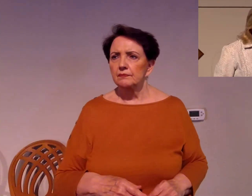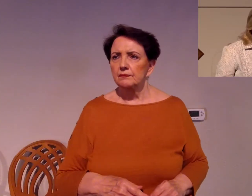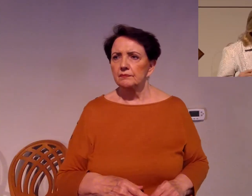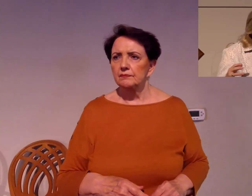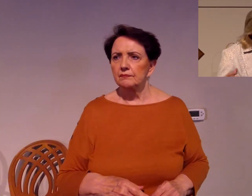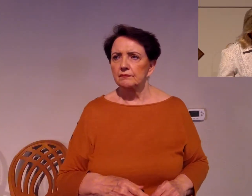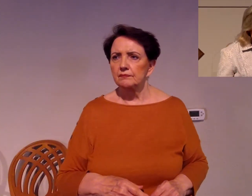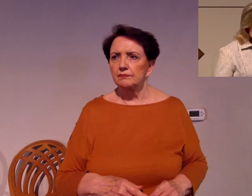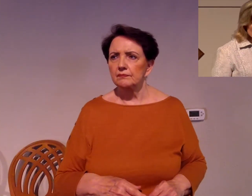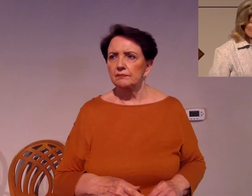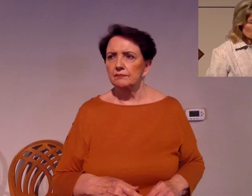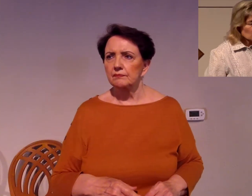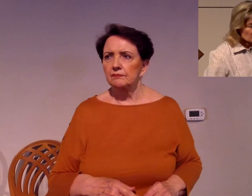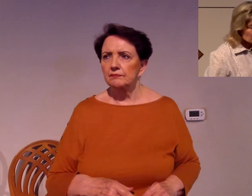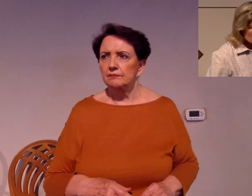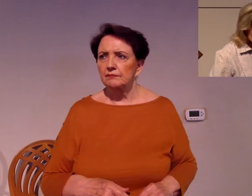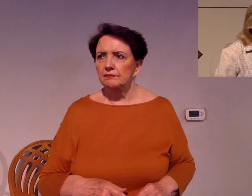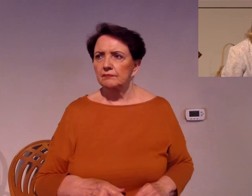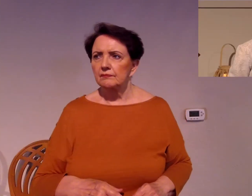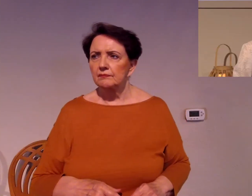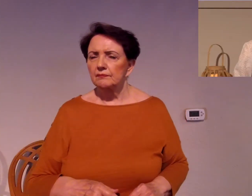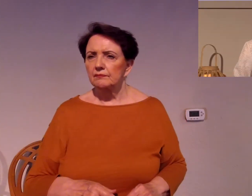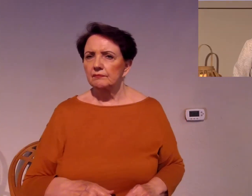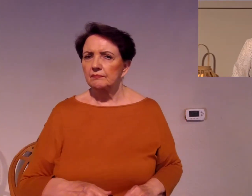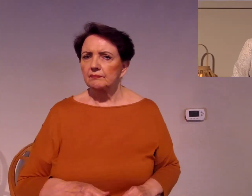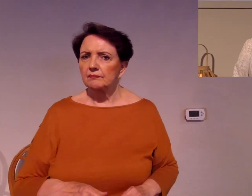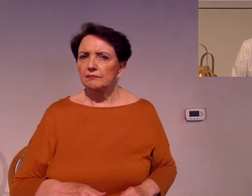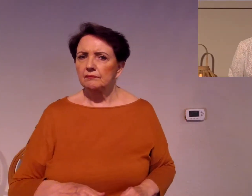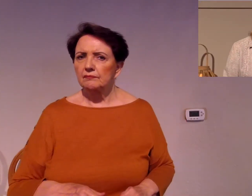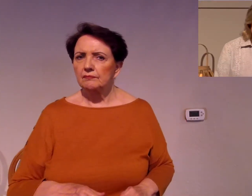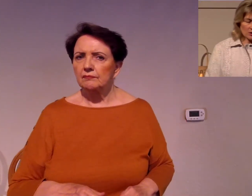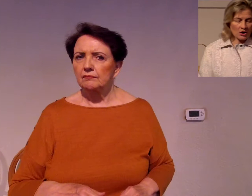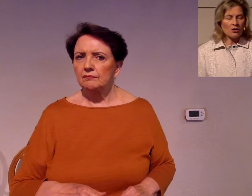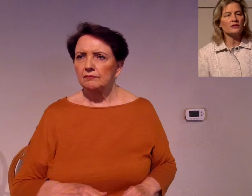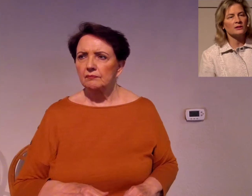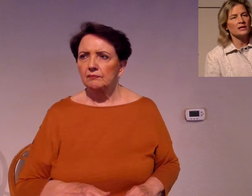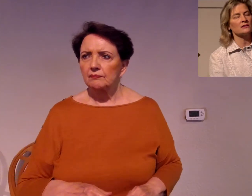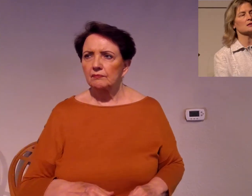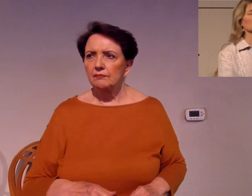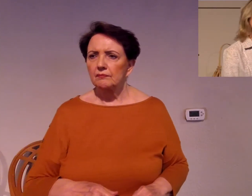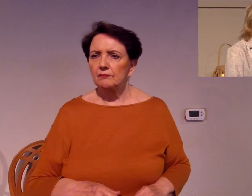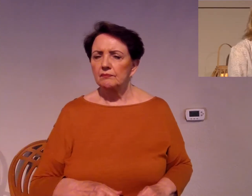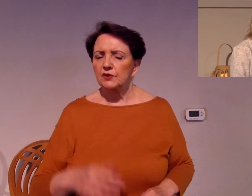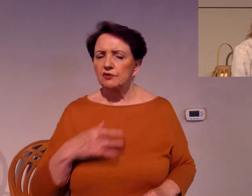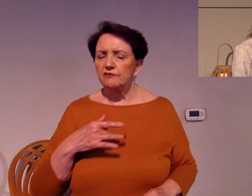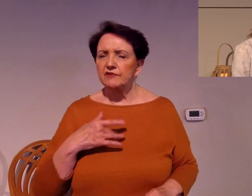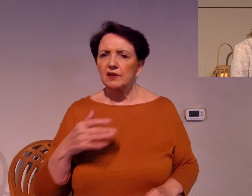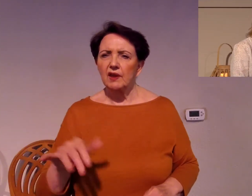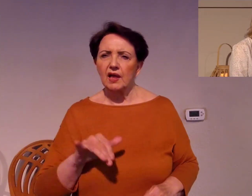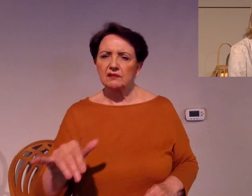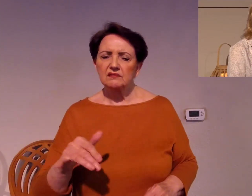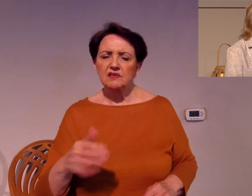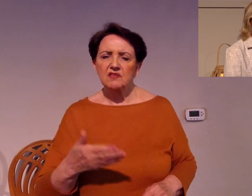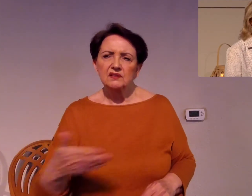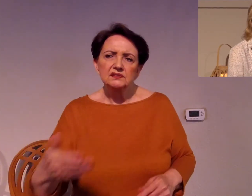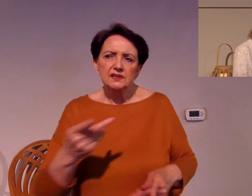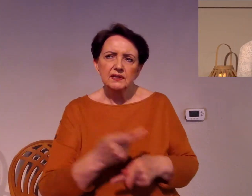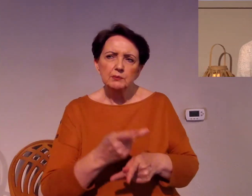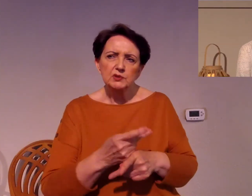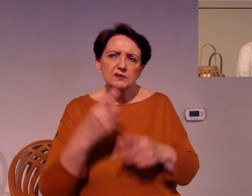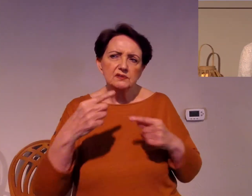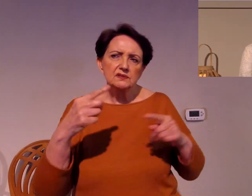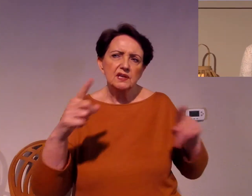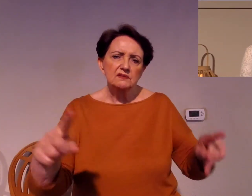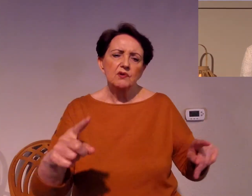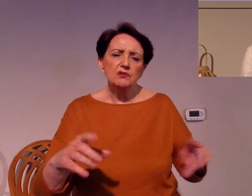Have you gotten to a place where you can almost sleepwalk through doing all the things that keep you successful?